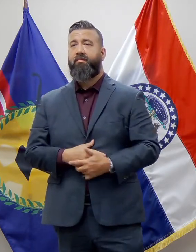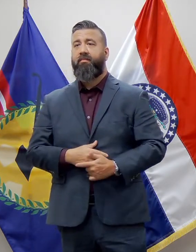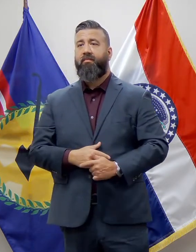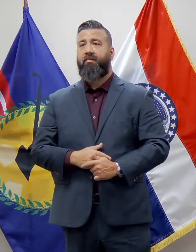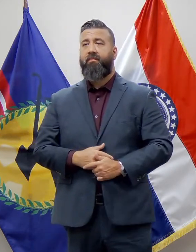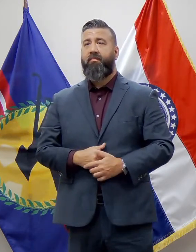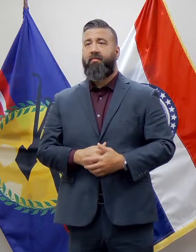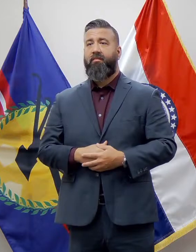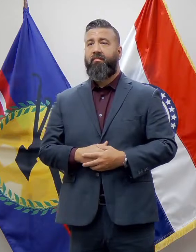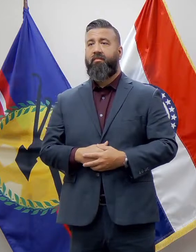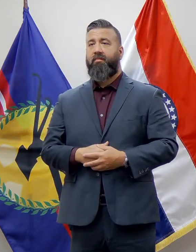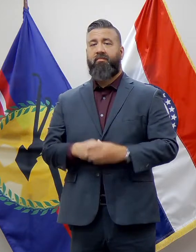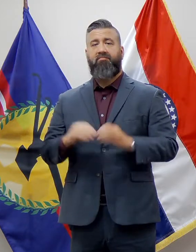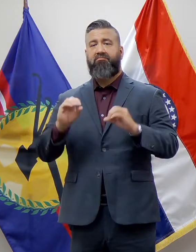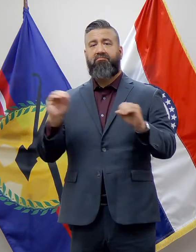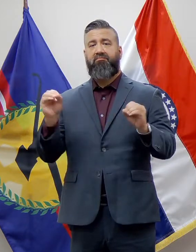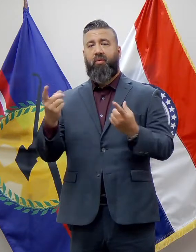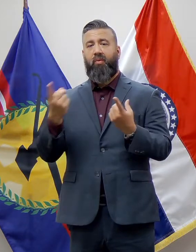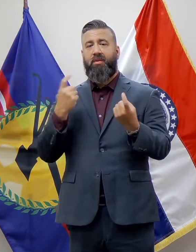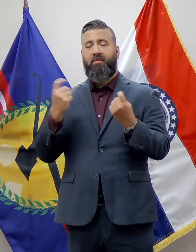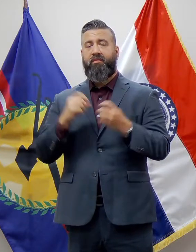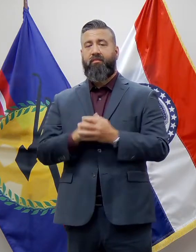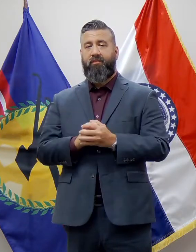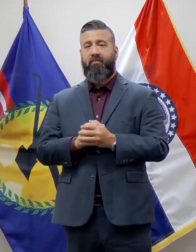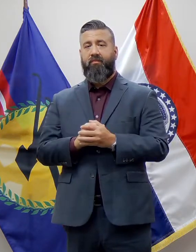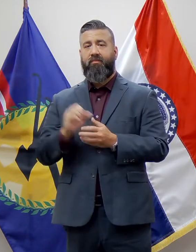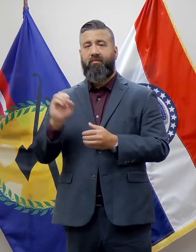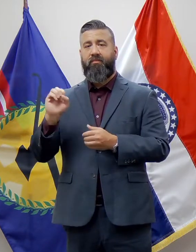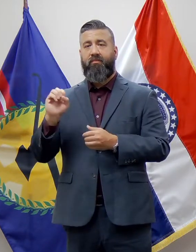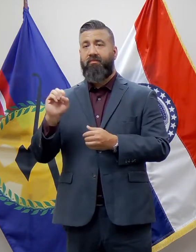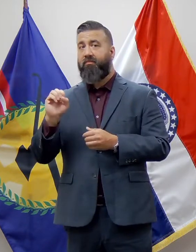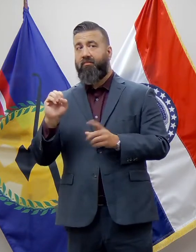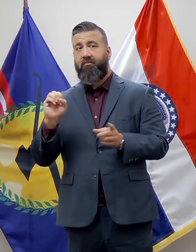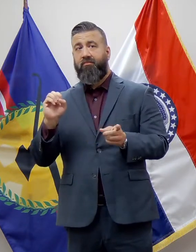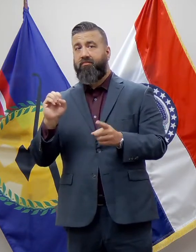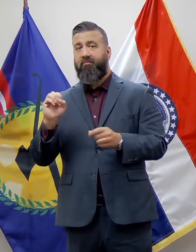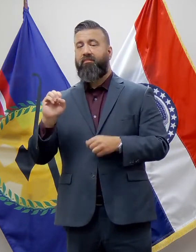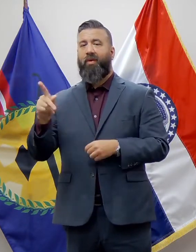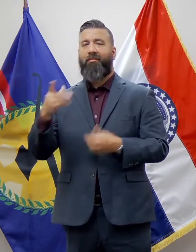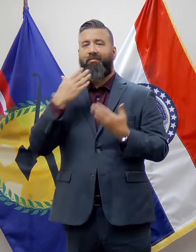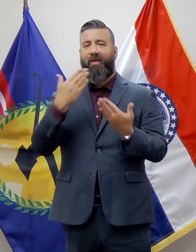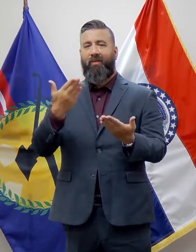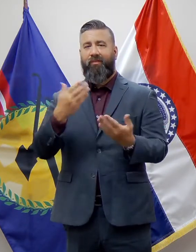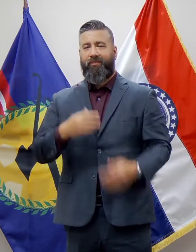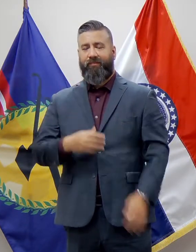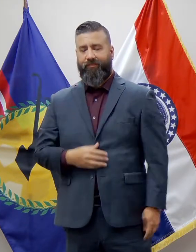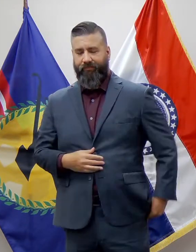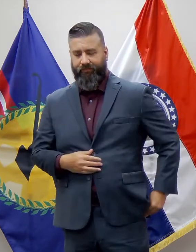Okay. Questions? All right. Thank you.